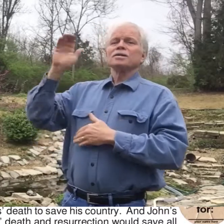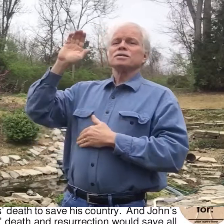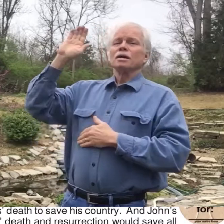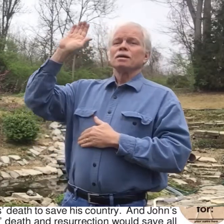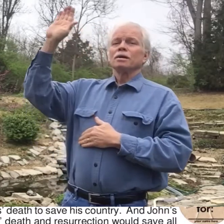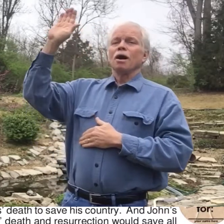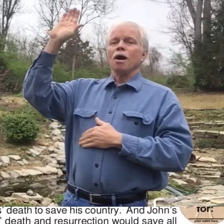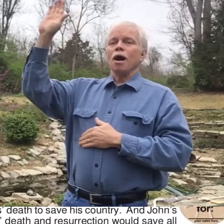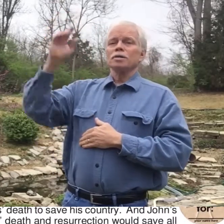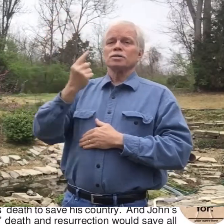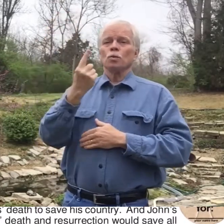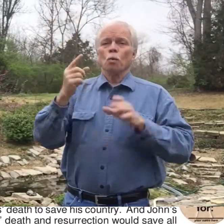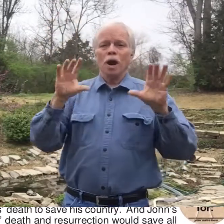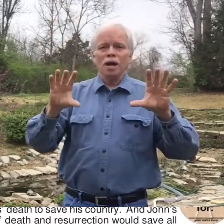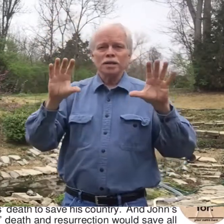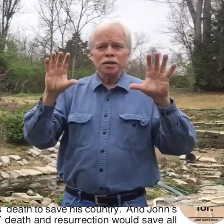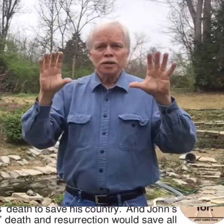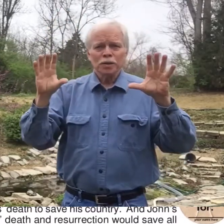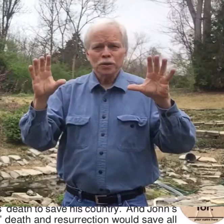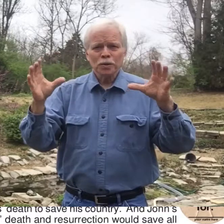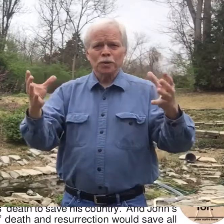as God's one group,